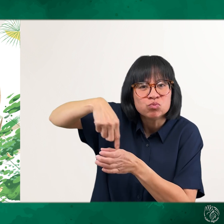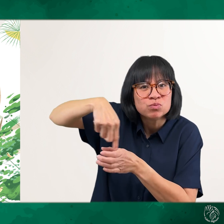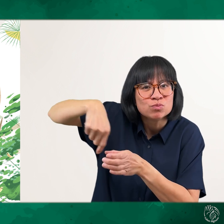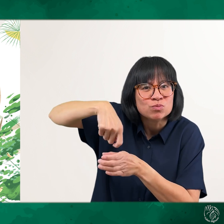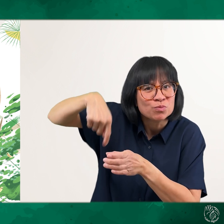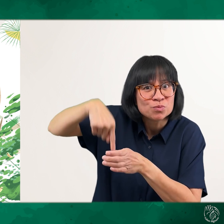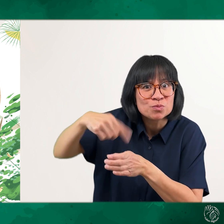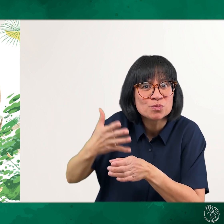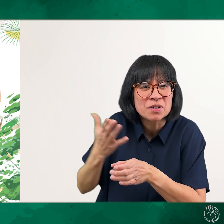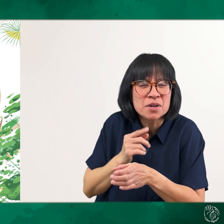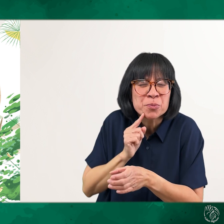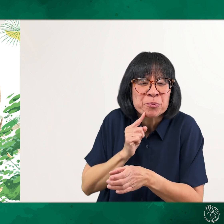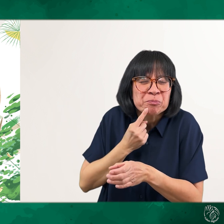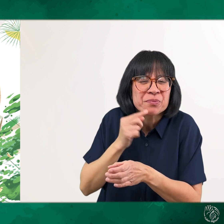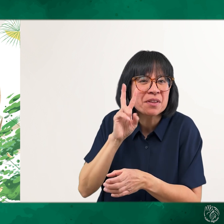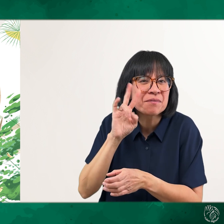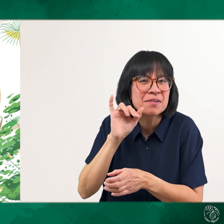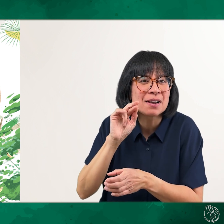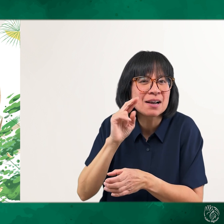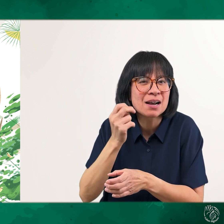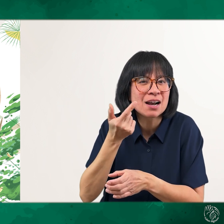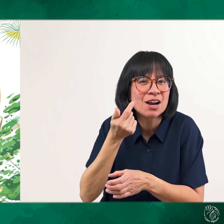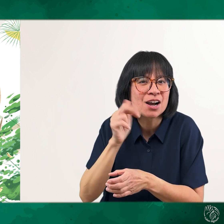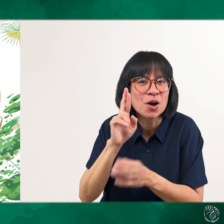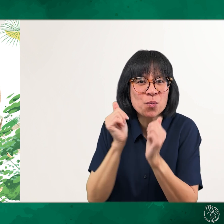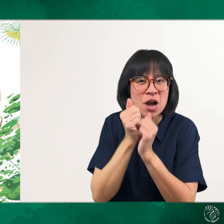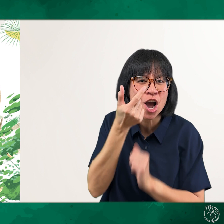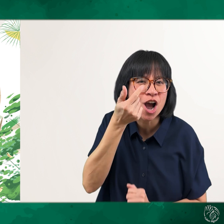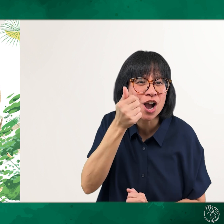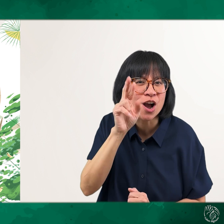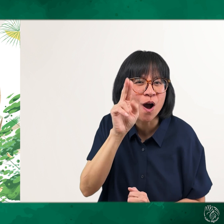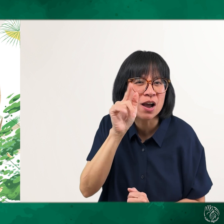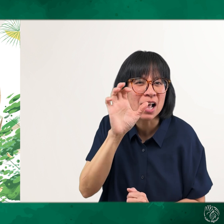and mixing together pinches of garlic and sharp vinegar.